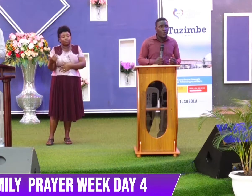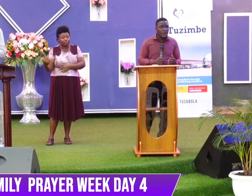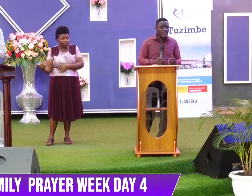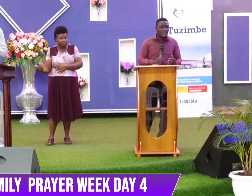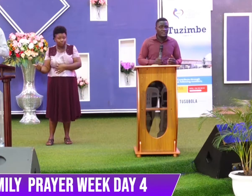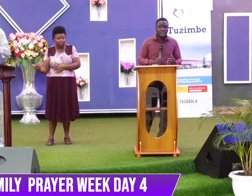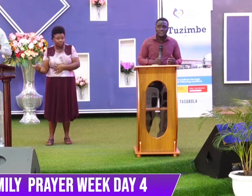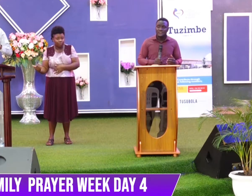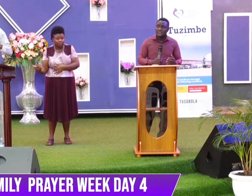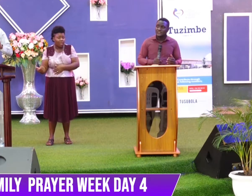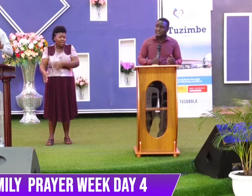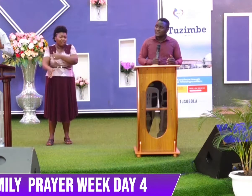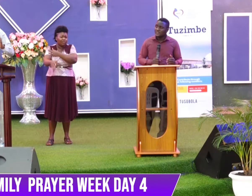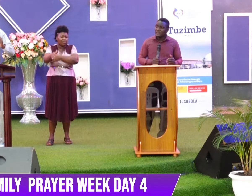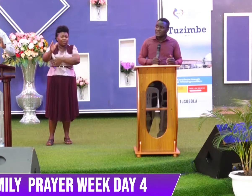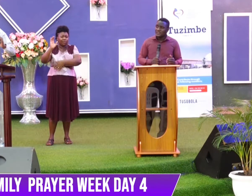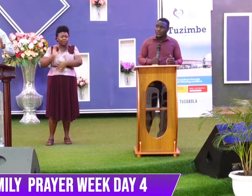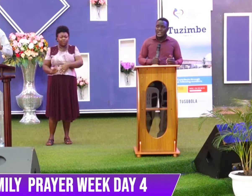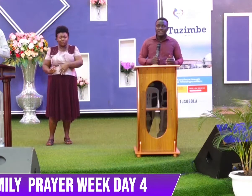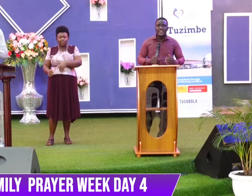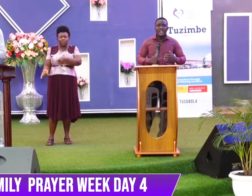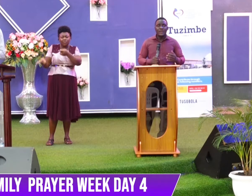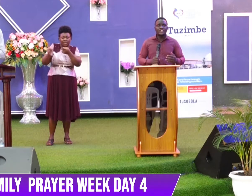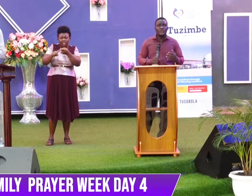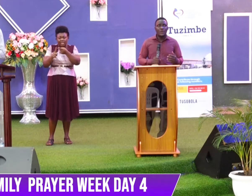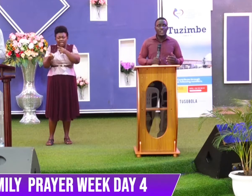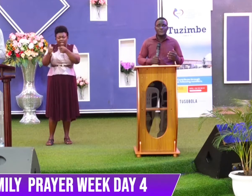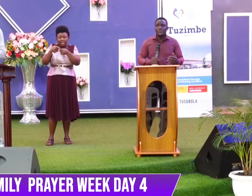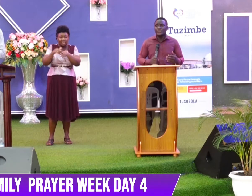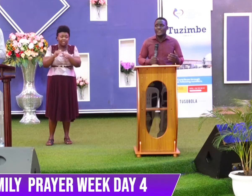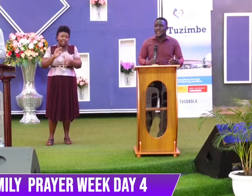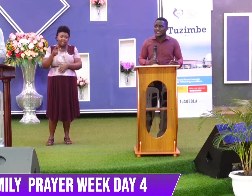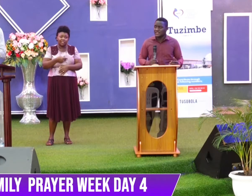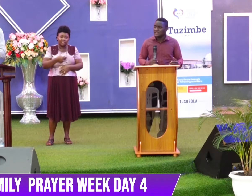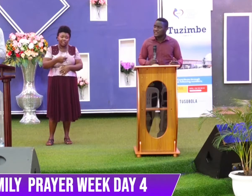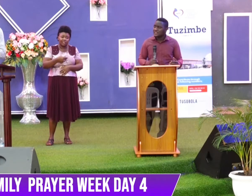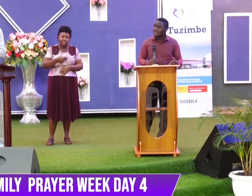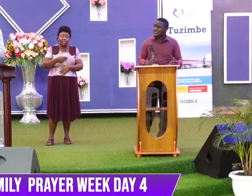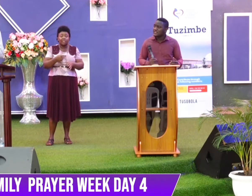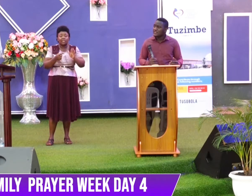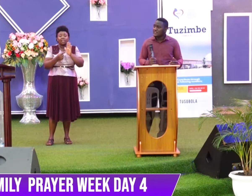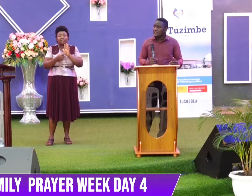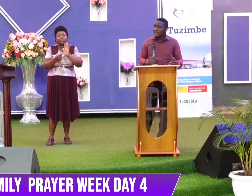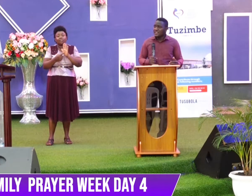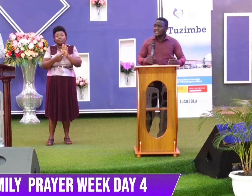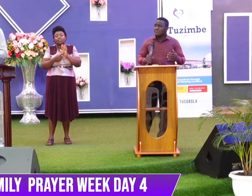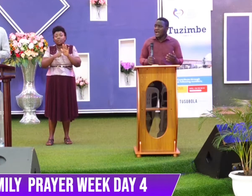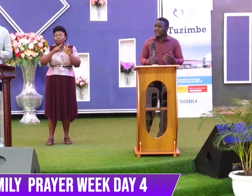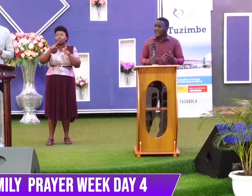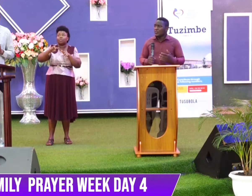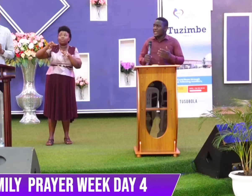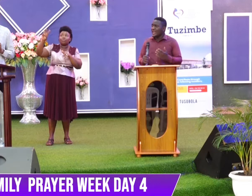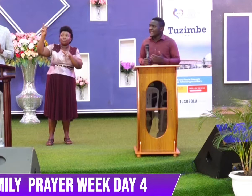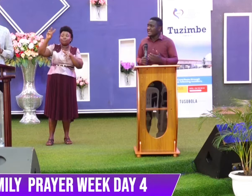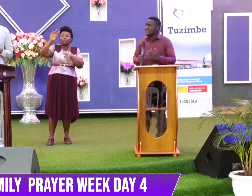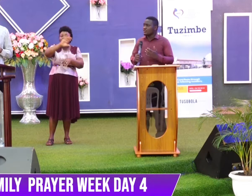of God. Whenever the character of God is built within us, it is a mark